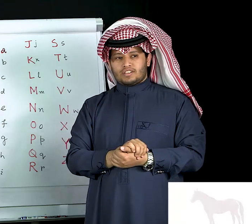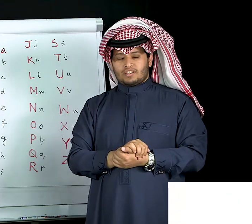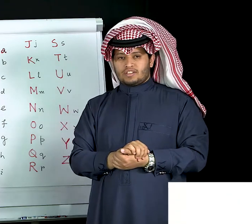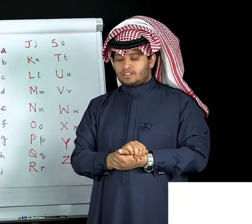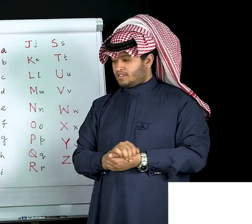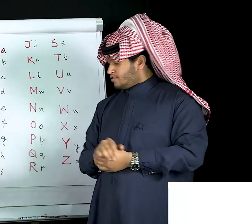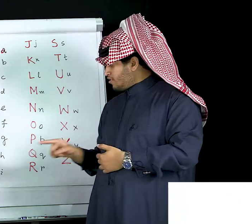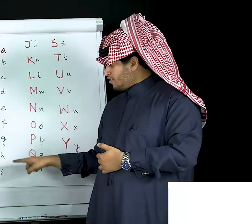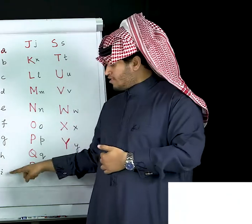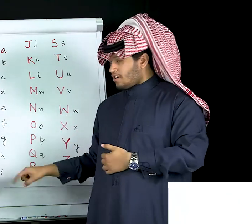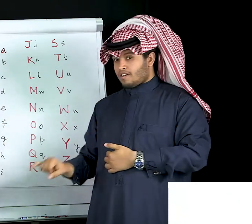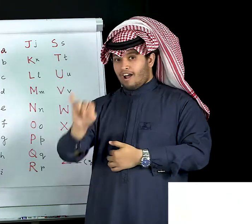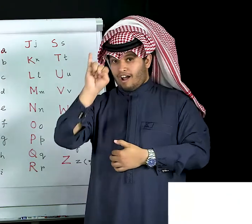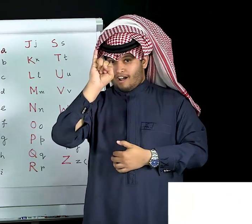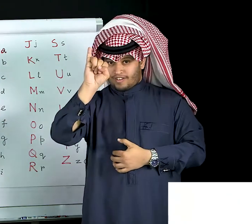horse. I for